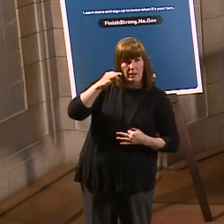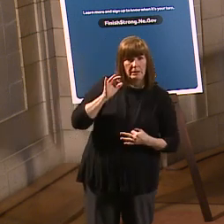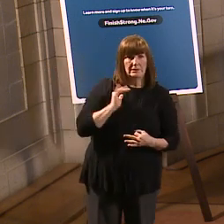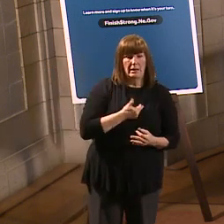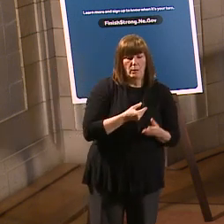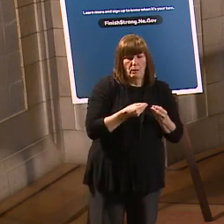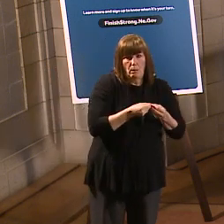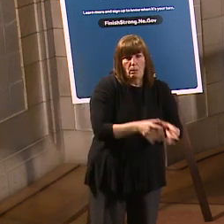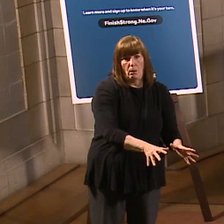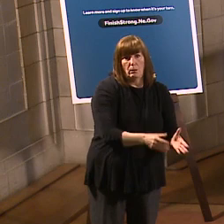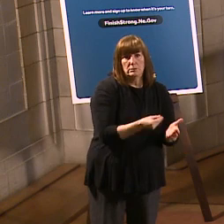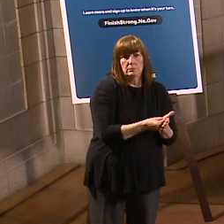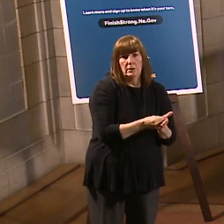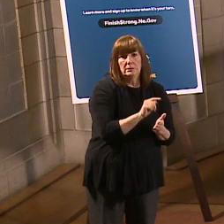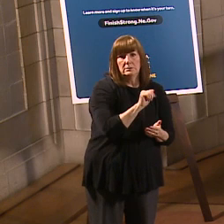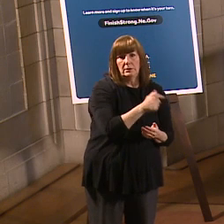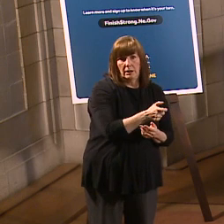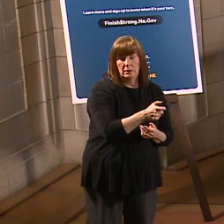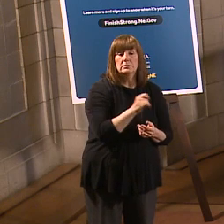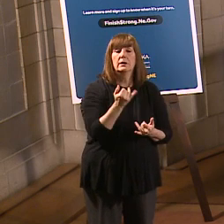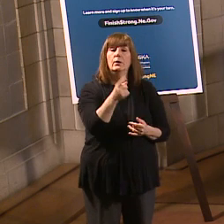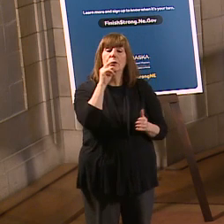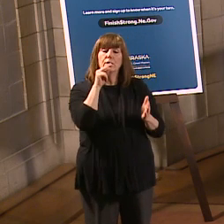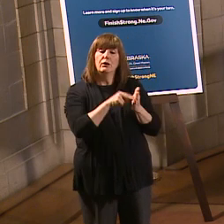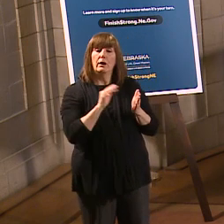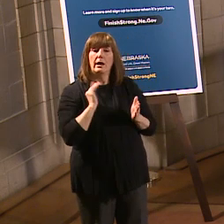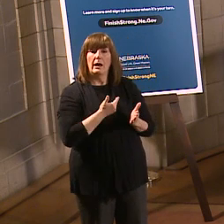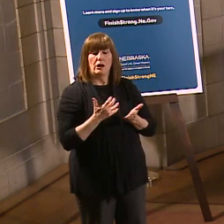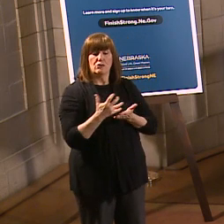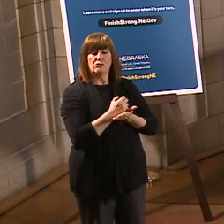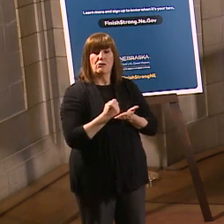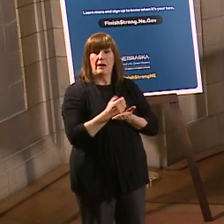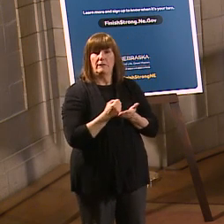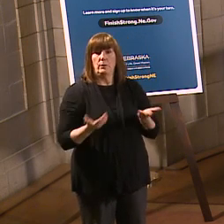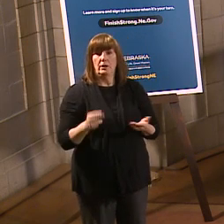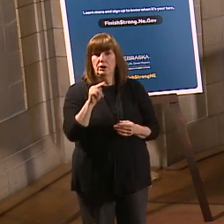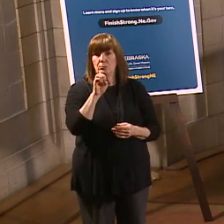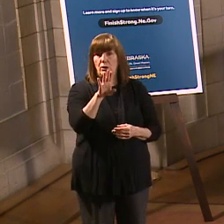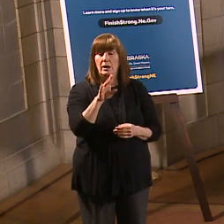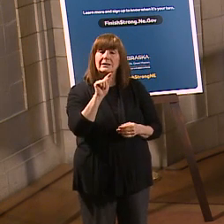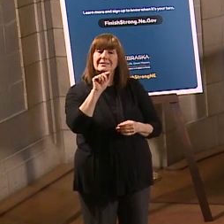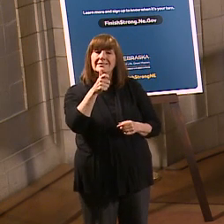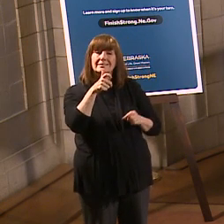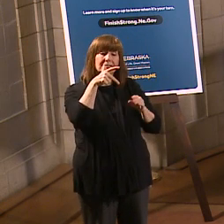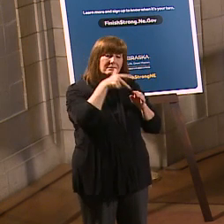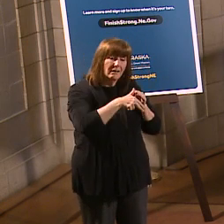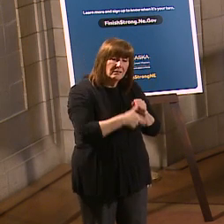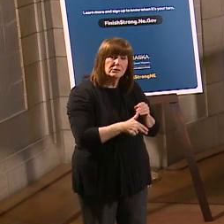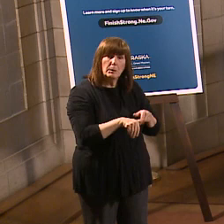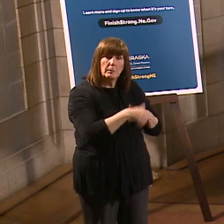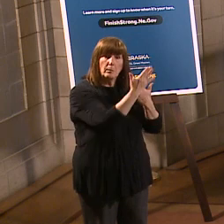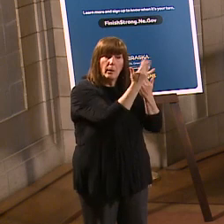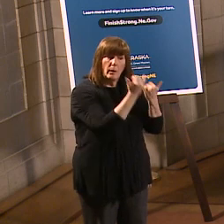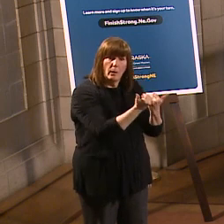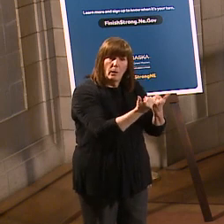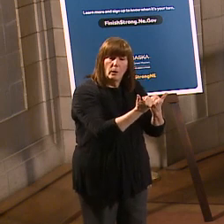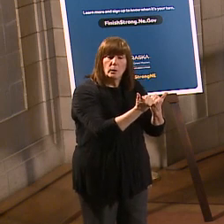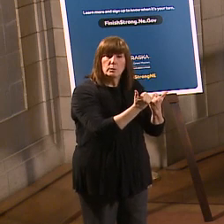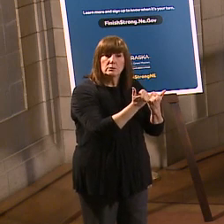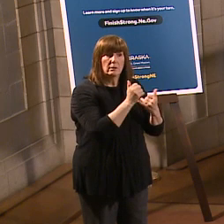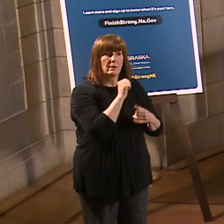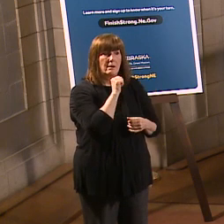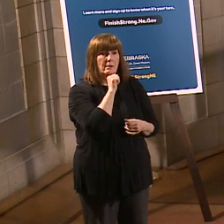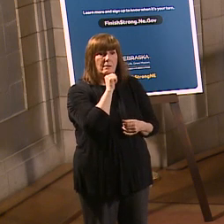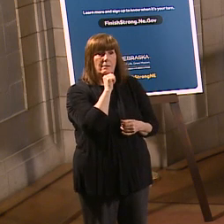cut. And certainly here in Nebraska, if you look at where our revenues are, the tax cuts that we're proposing, that I propose, are not